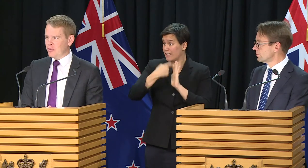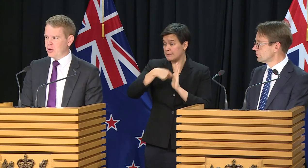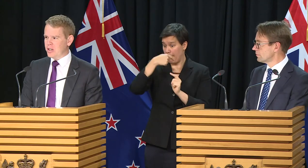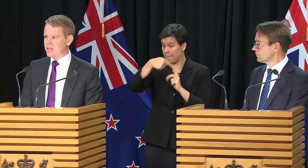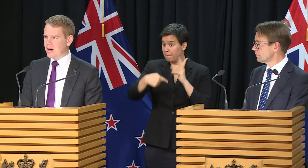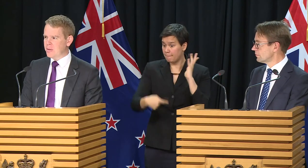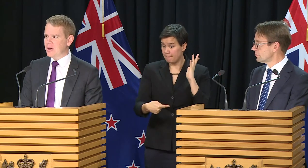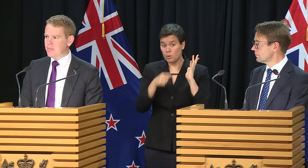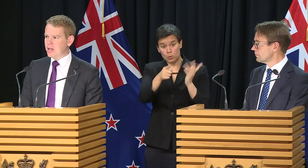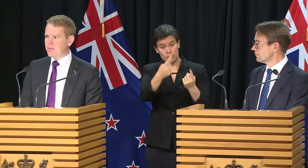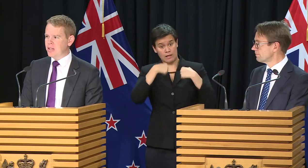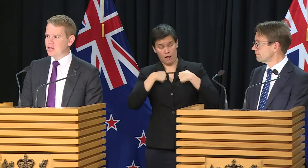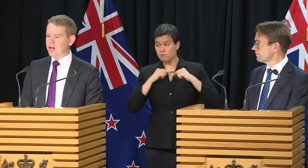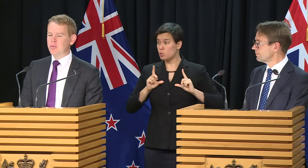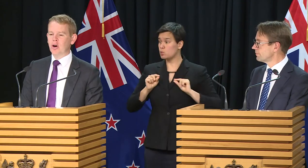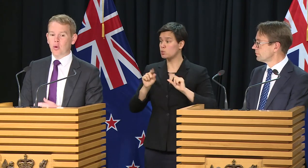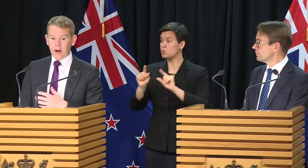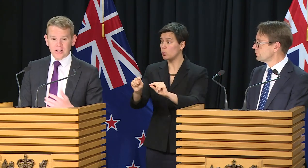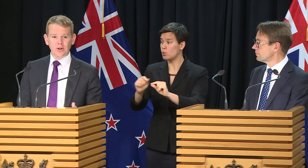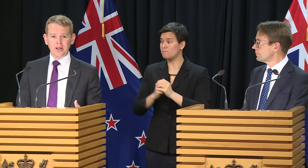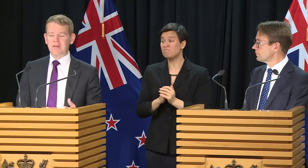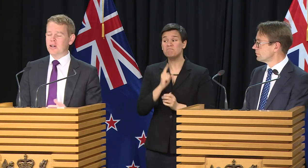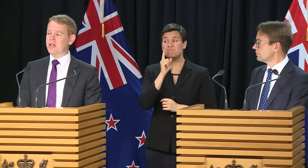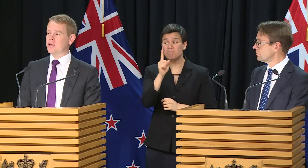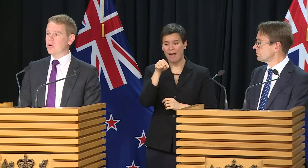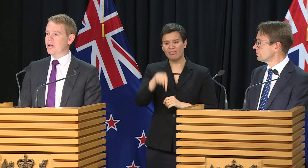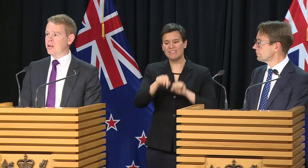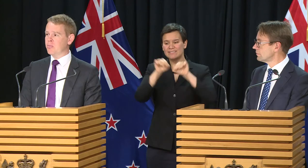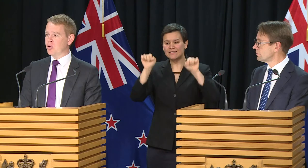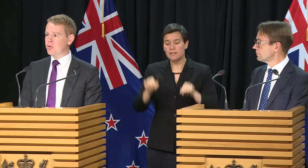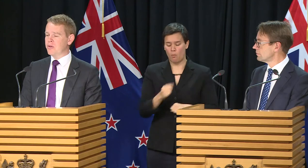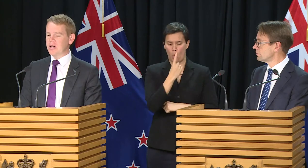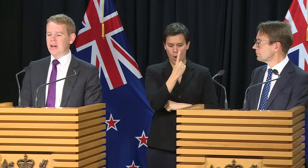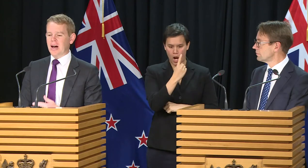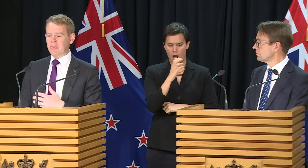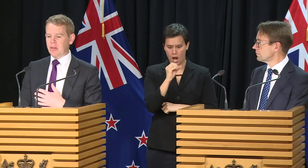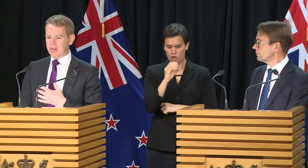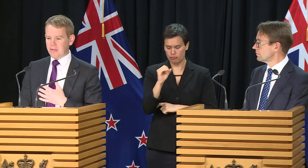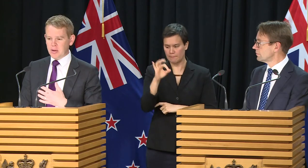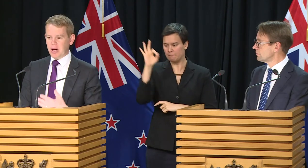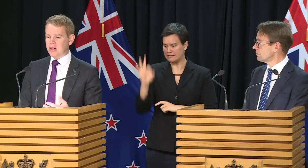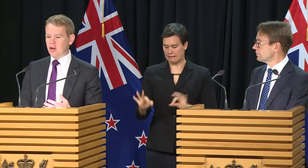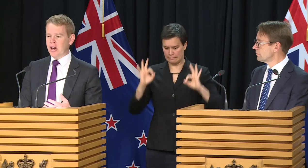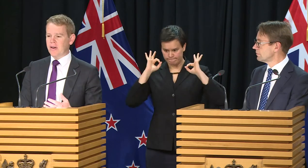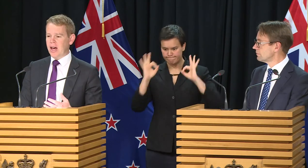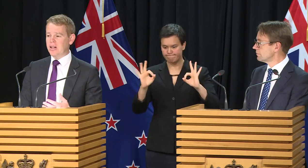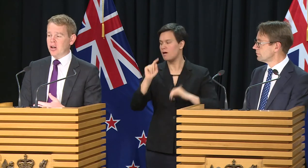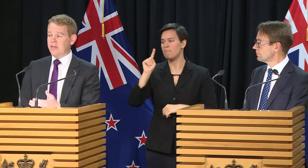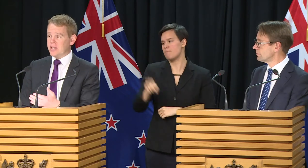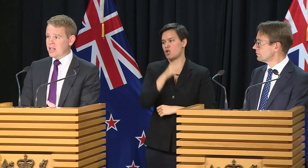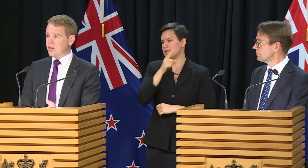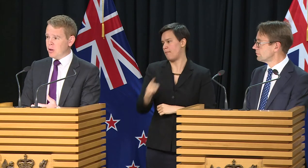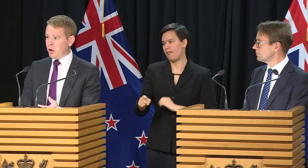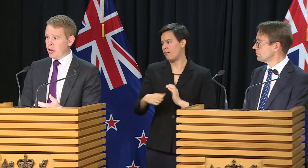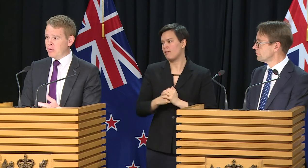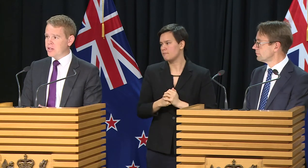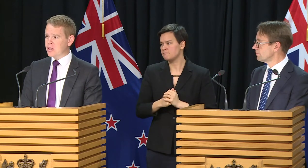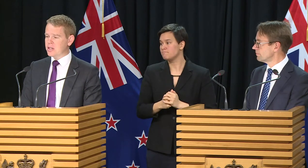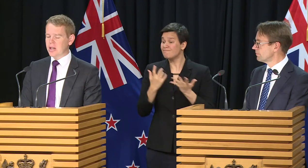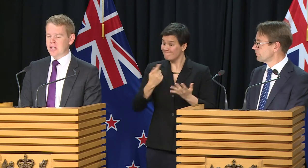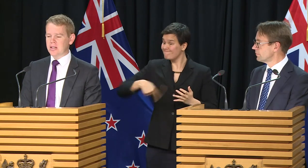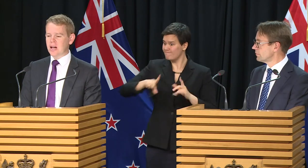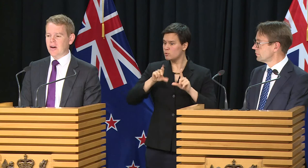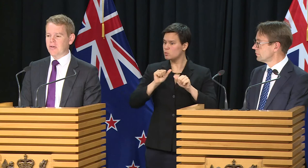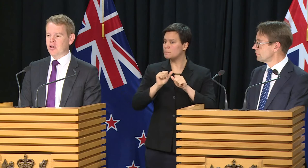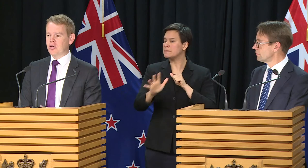something that you've heard us say many, many times. We're always looking for areas where we can improve. The feedback that I have had, and I have seen it in my own